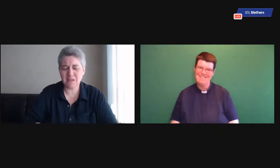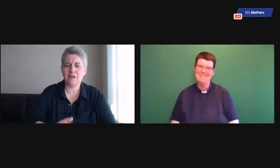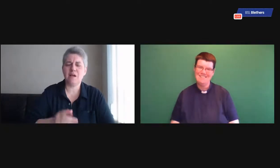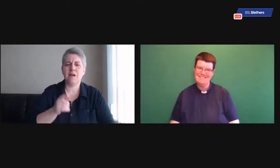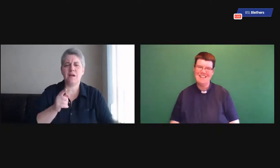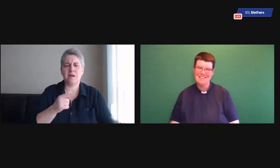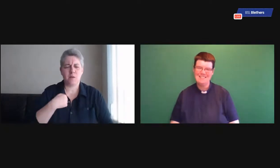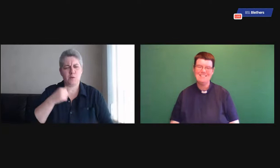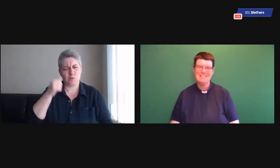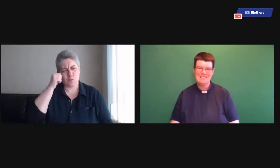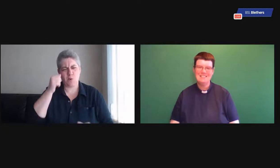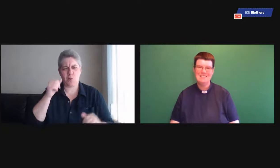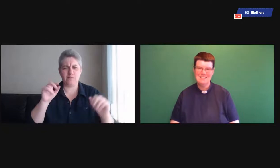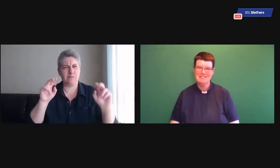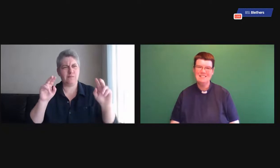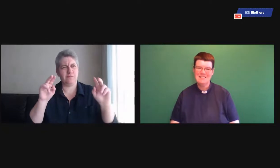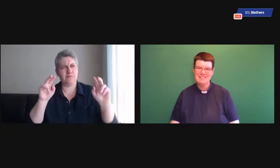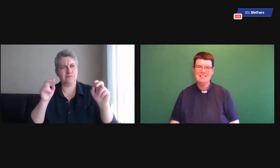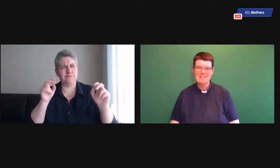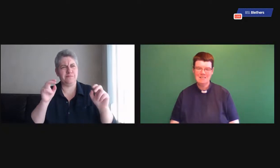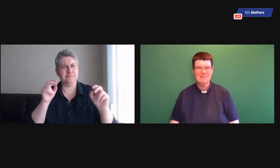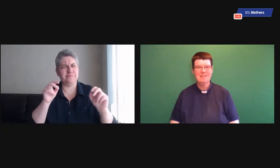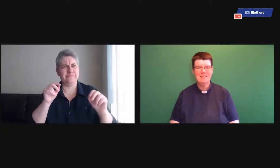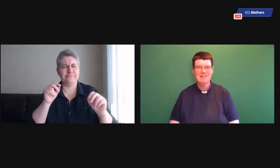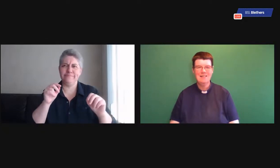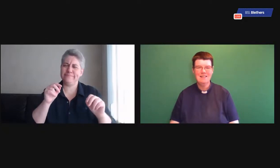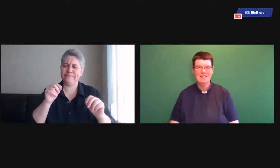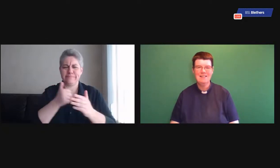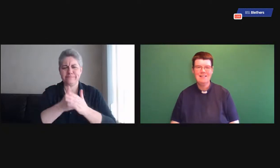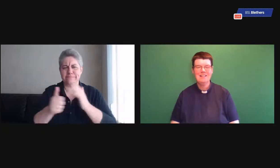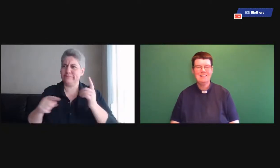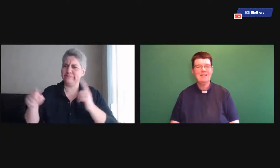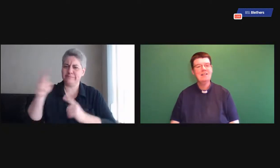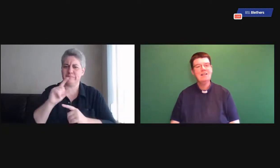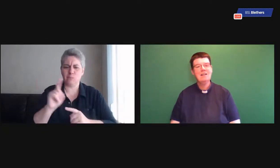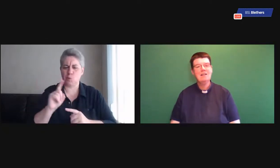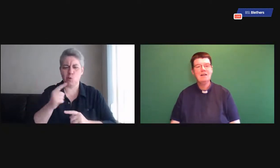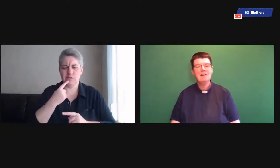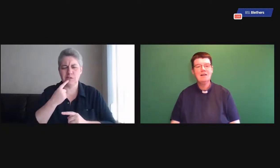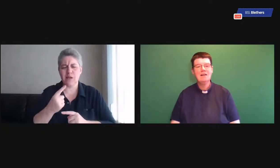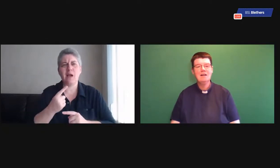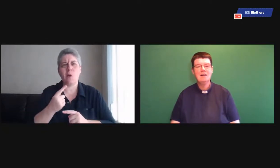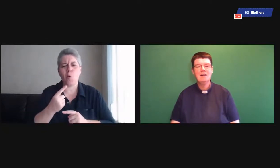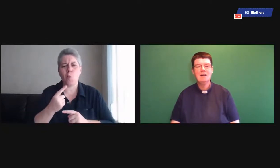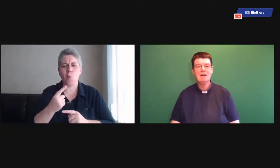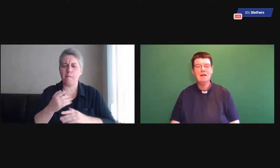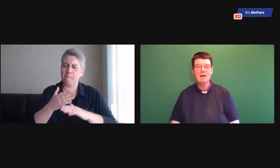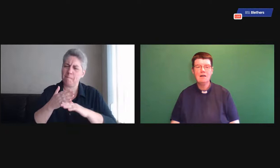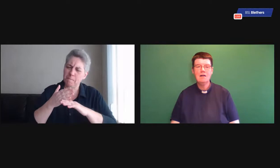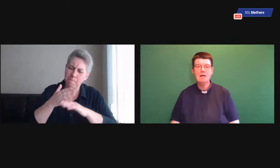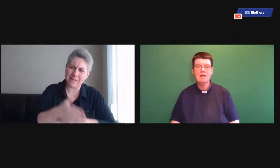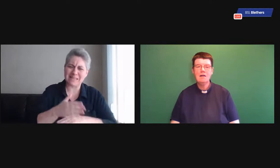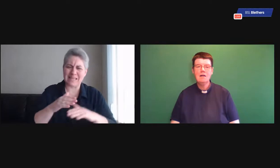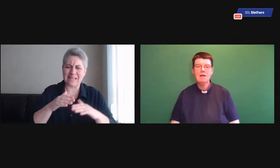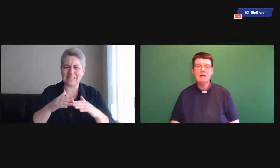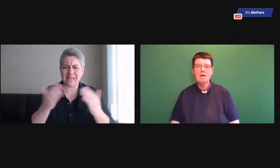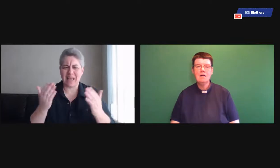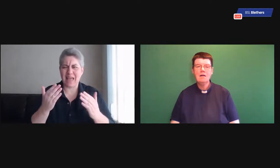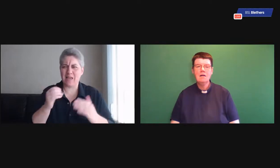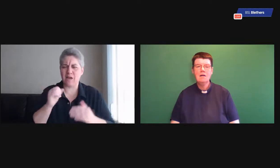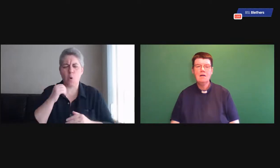it. I love it traveling around. I know that you know, usually